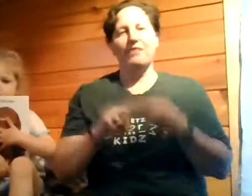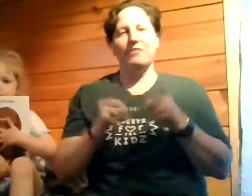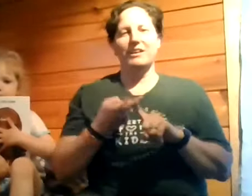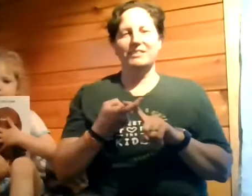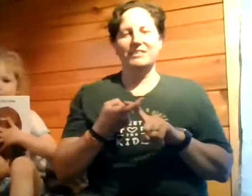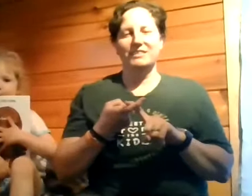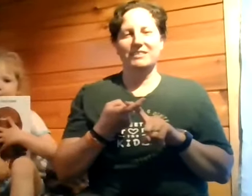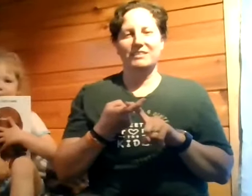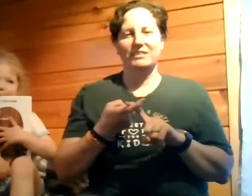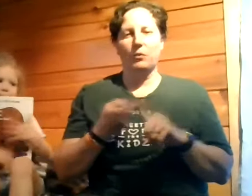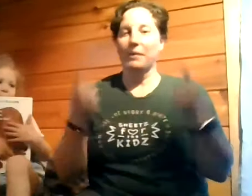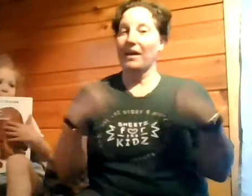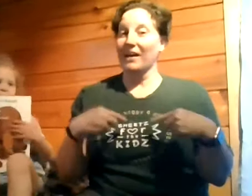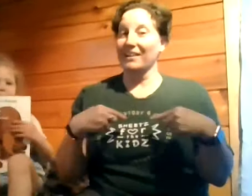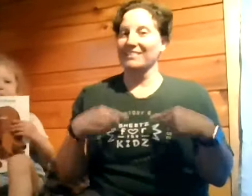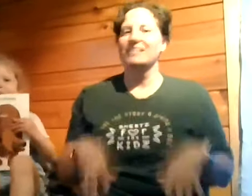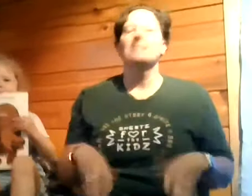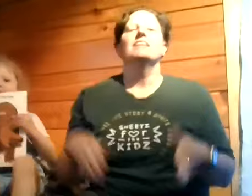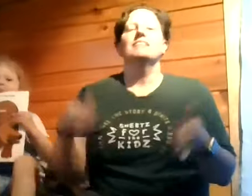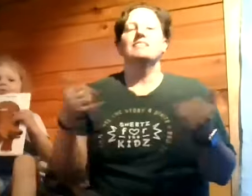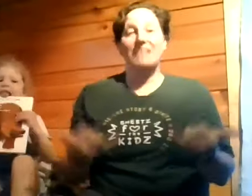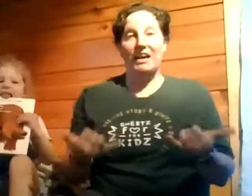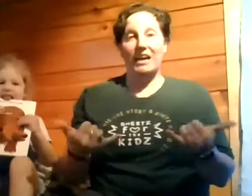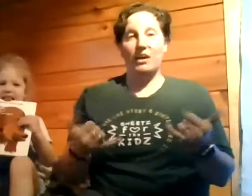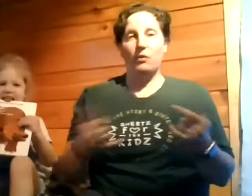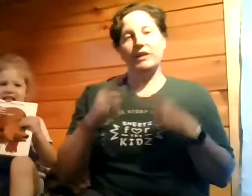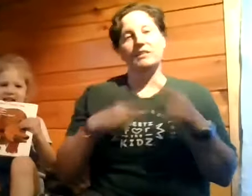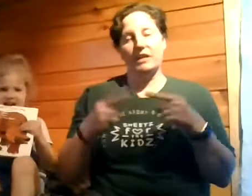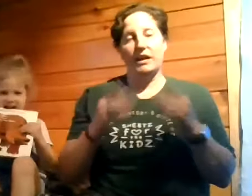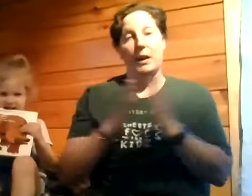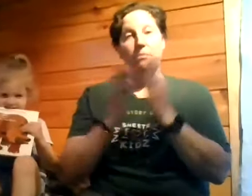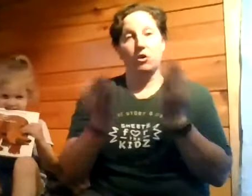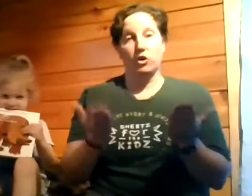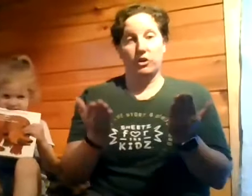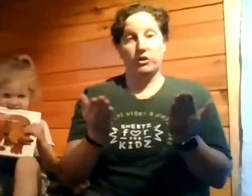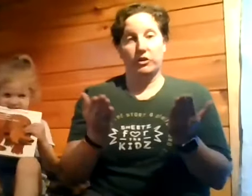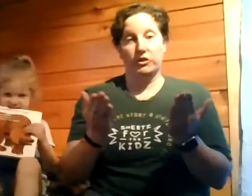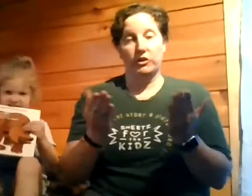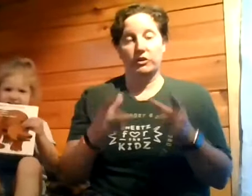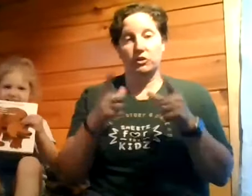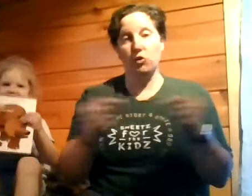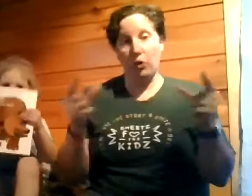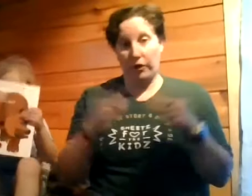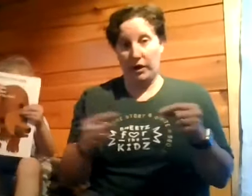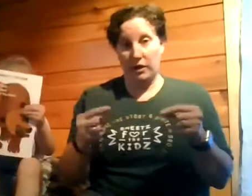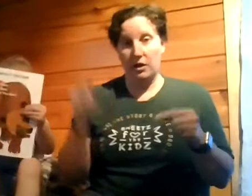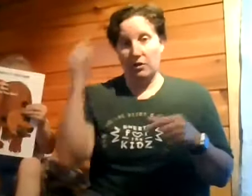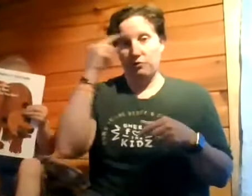Hi friends, we're back. Today we're gonna sign a book, a story